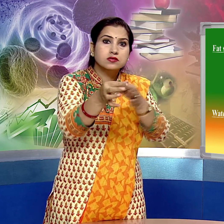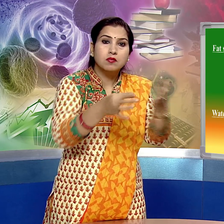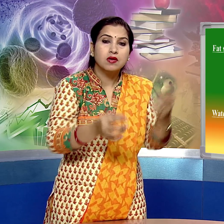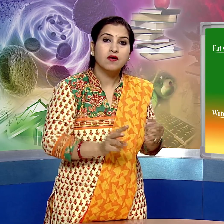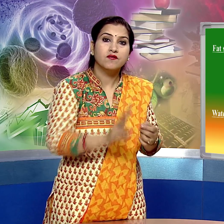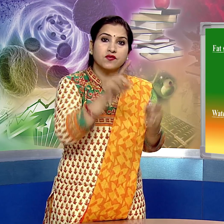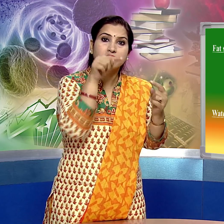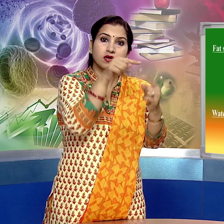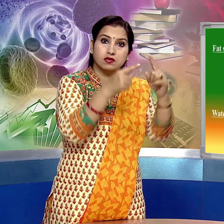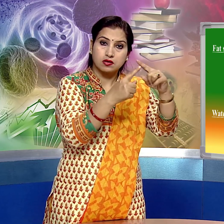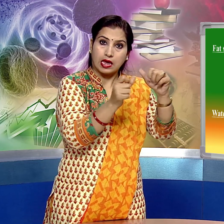Examples are vitamin A,